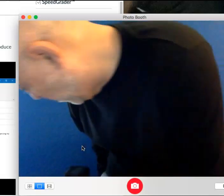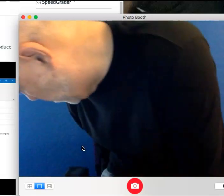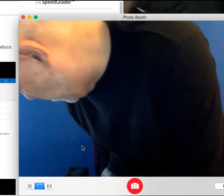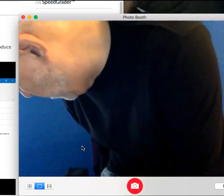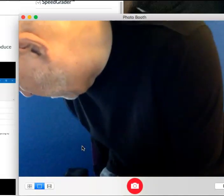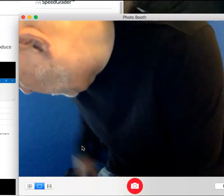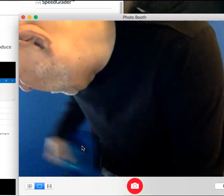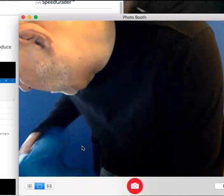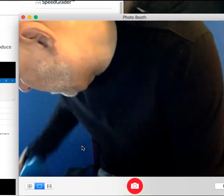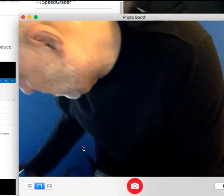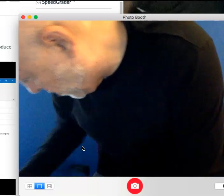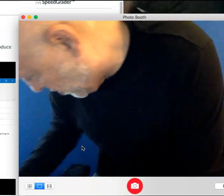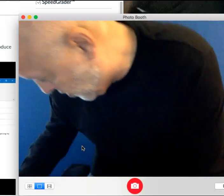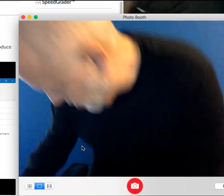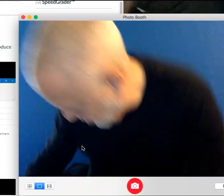each week.